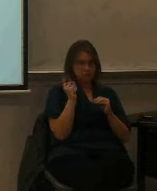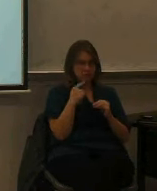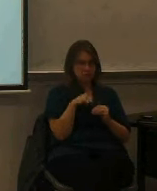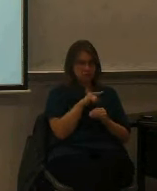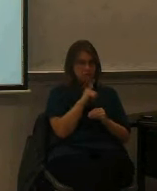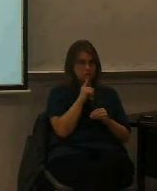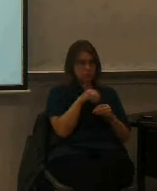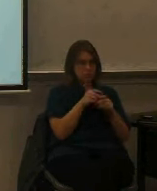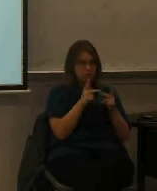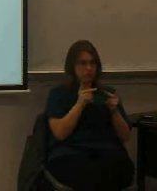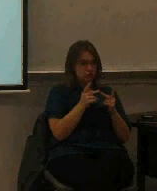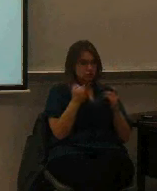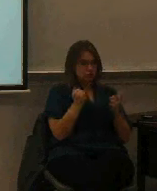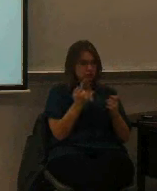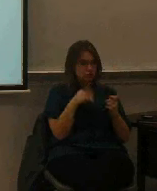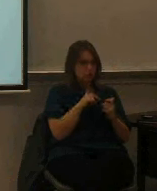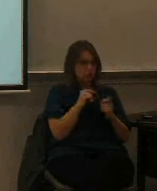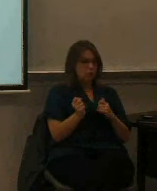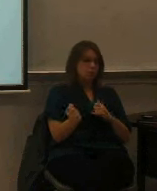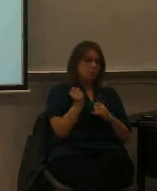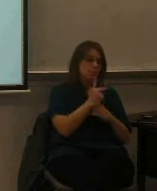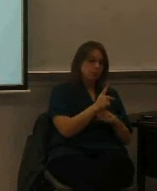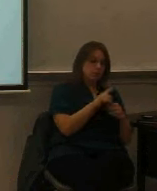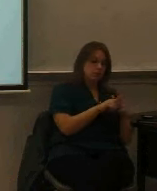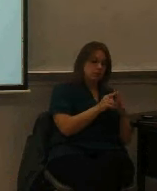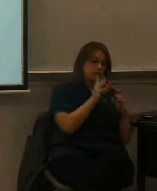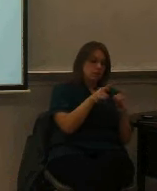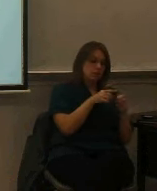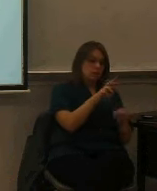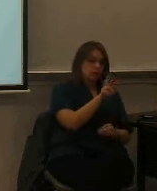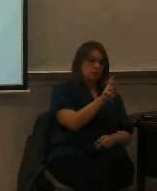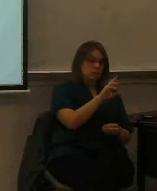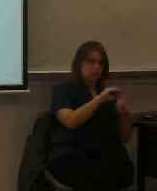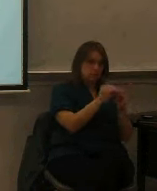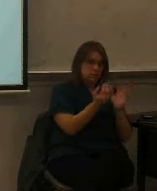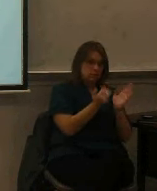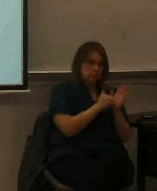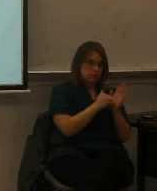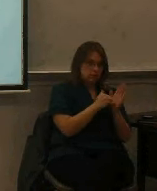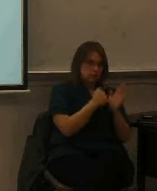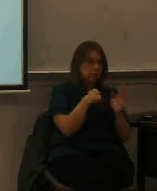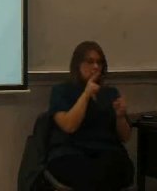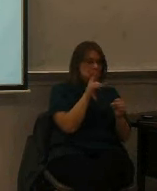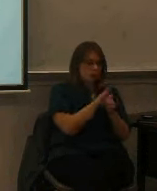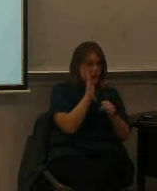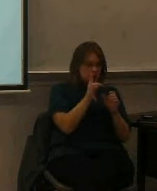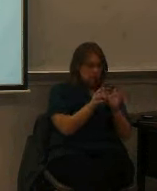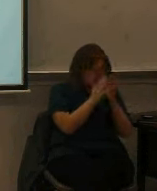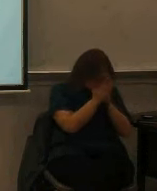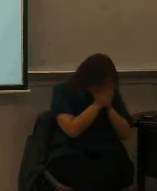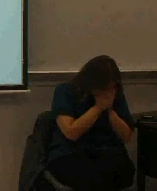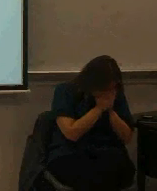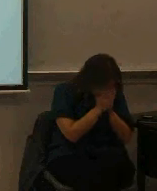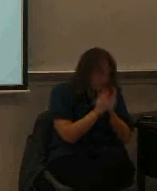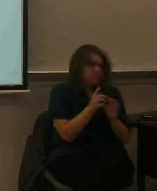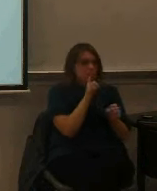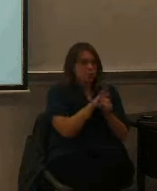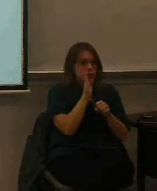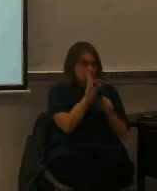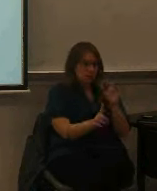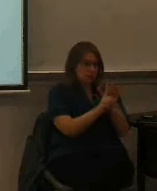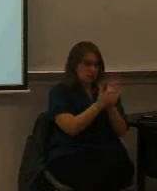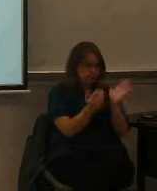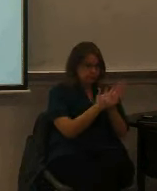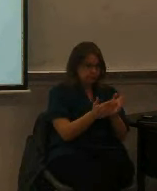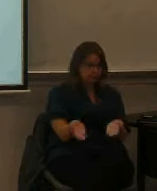in a position now where we're going back and starting to talk about Reynolds number again. I promised you it would come up again, and here it is, rearing its ugly